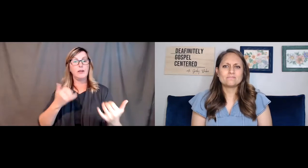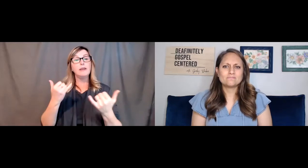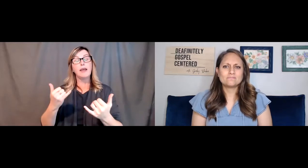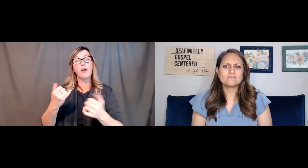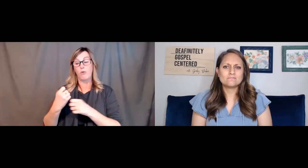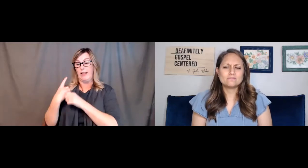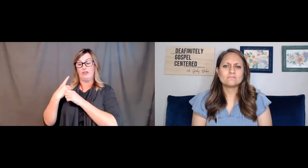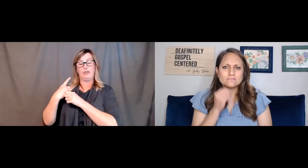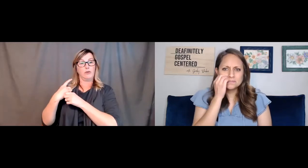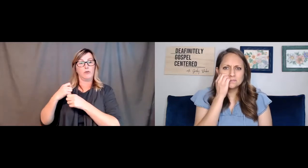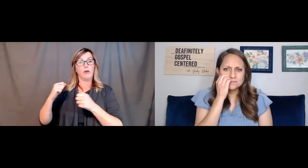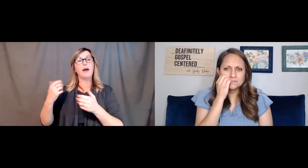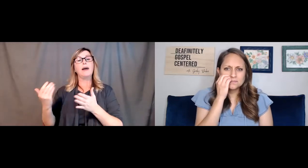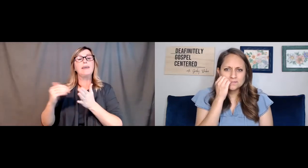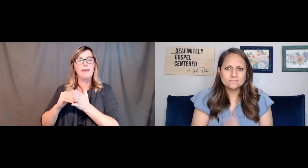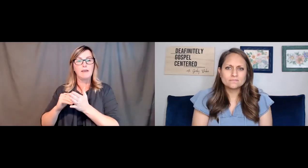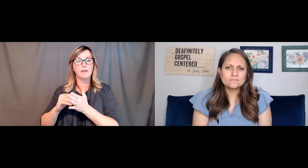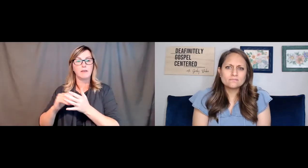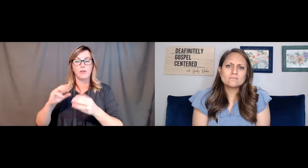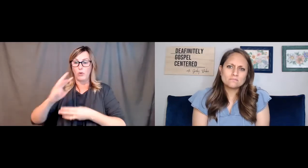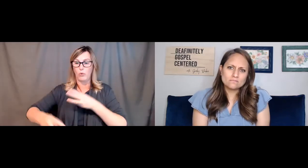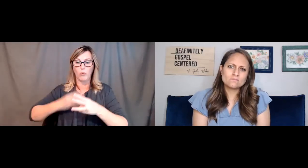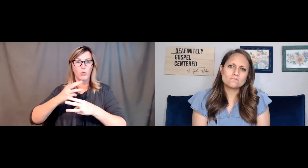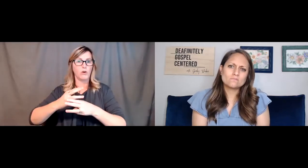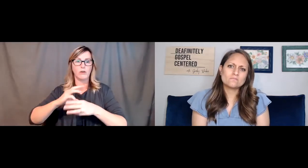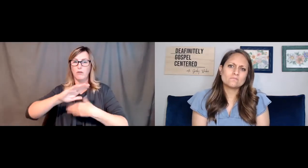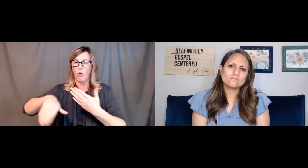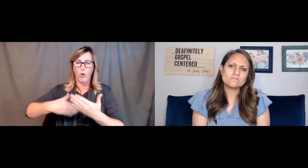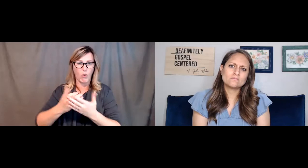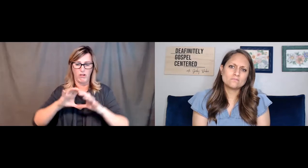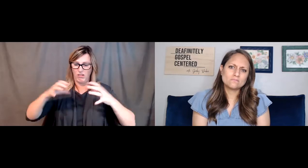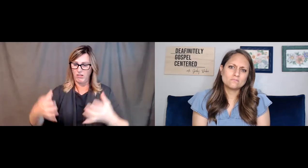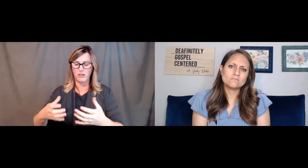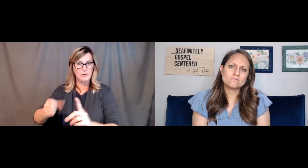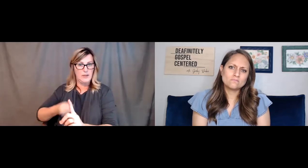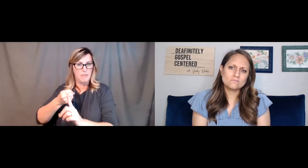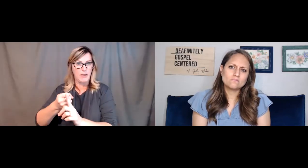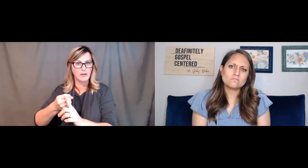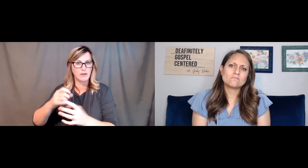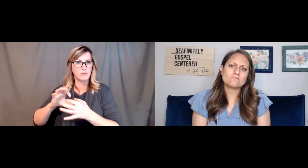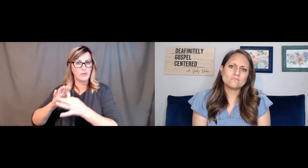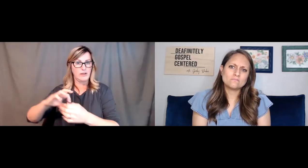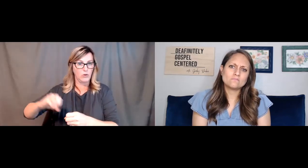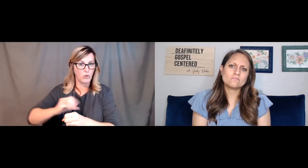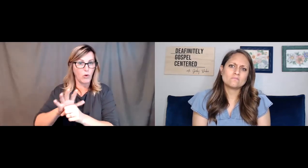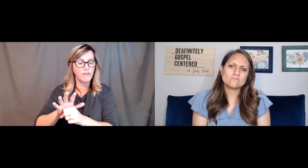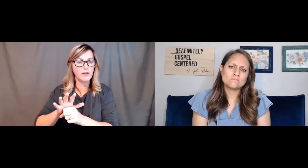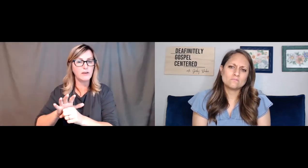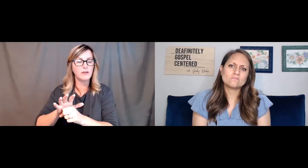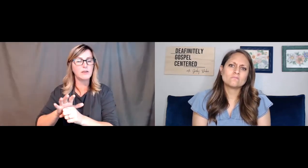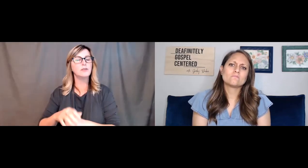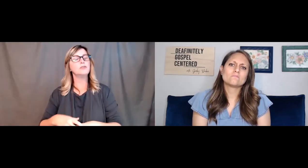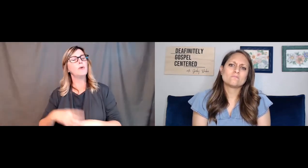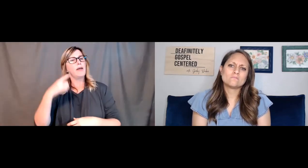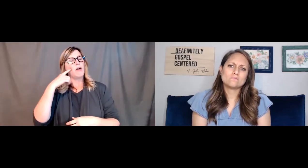separate ourselves from each other. So then last year, the pandemic impacted the entire